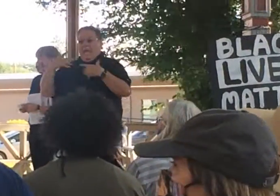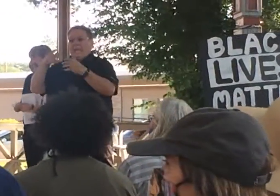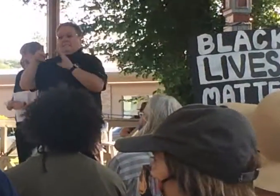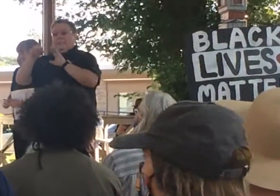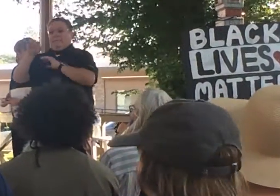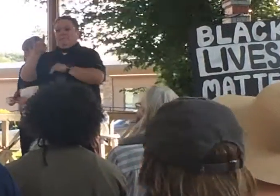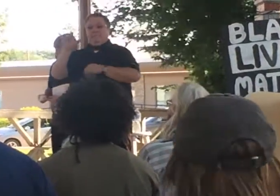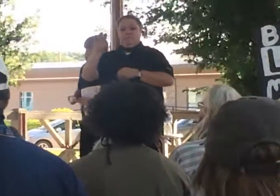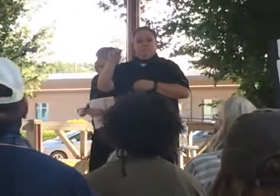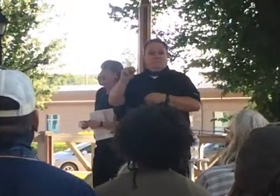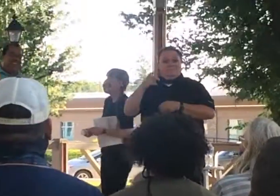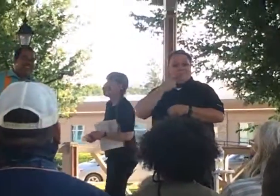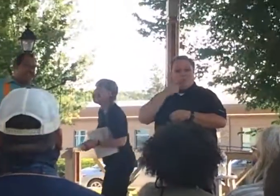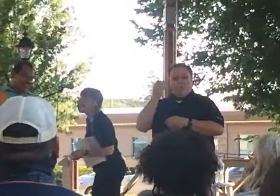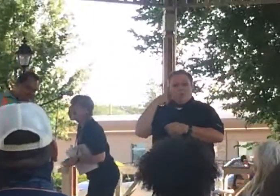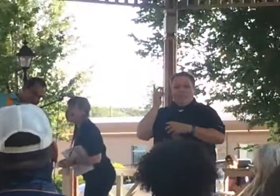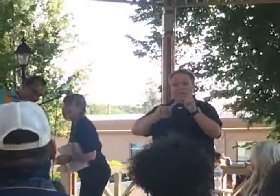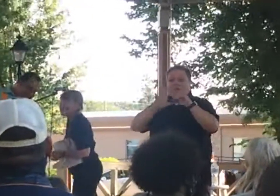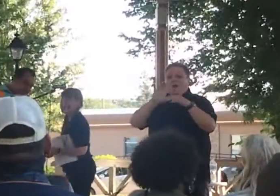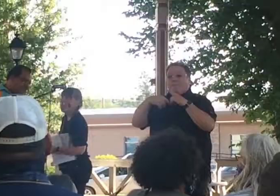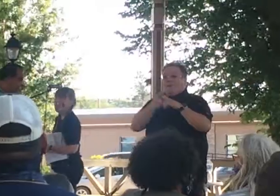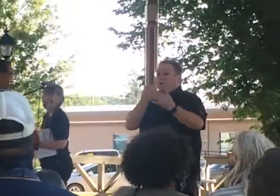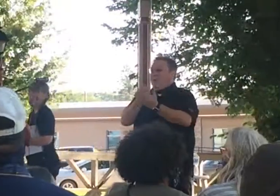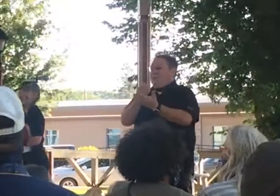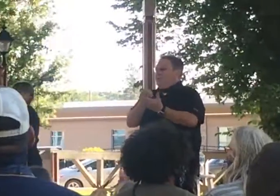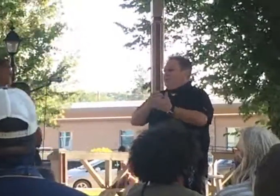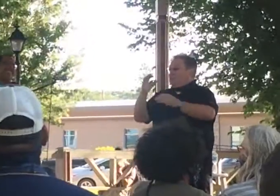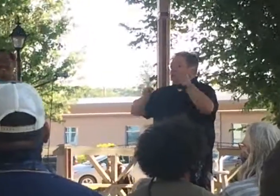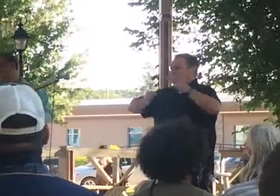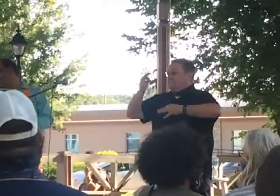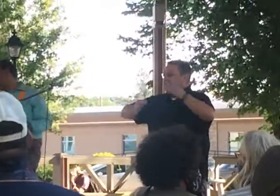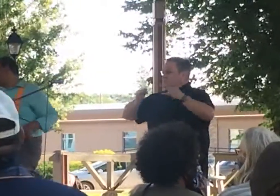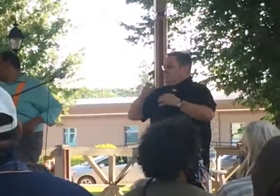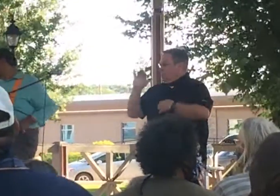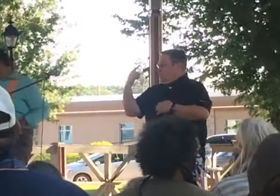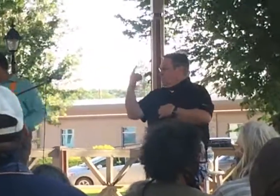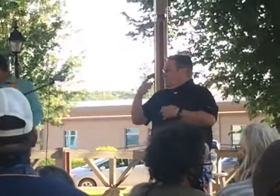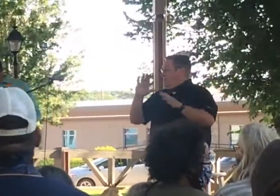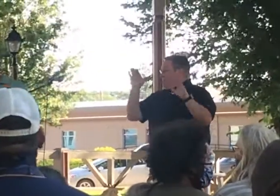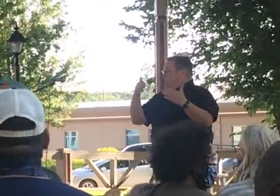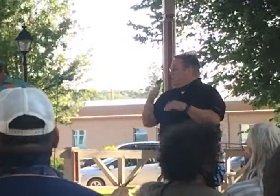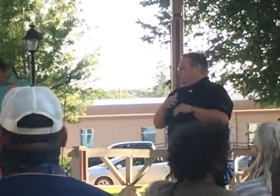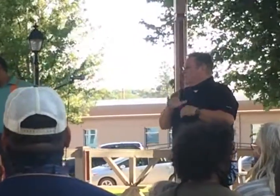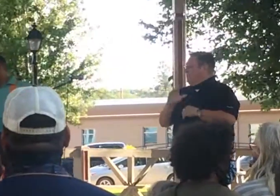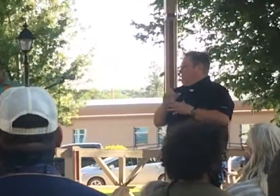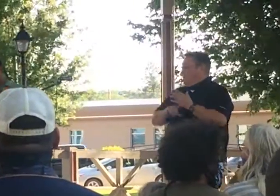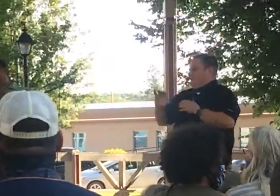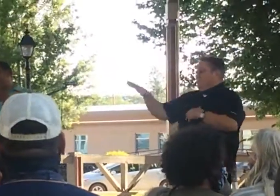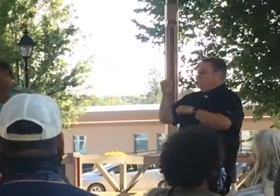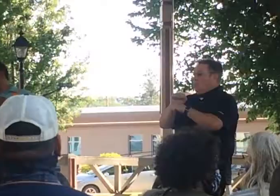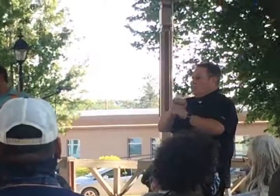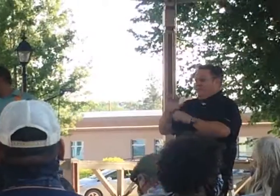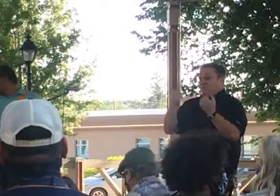petition. We earlier heard people talking about economic justice. That's one of the focuses of Lasinke's work.